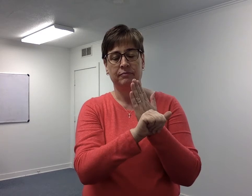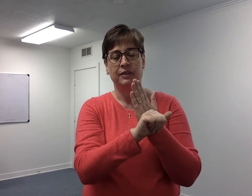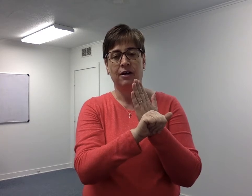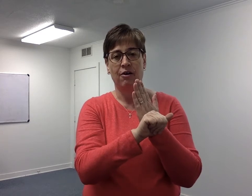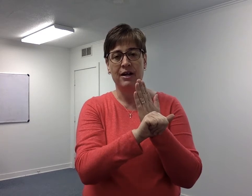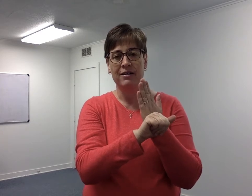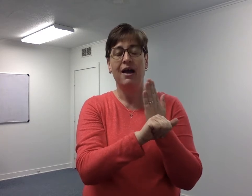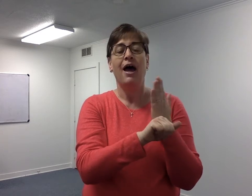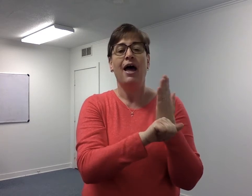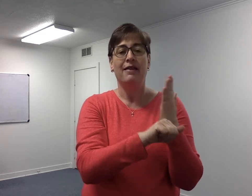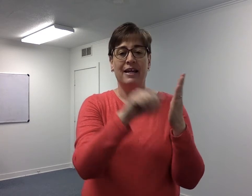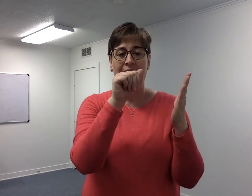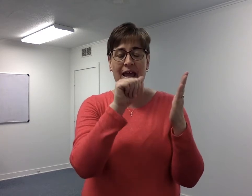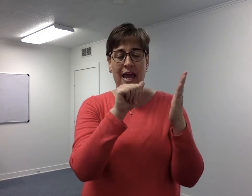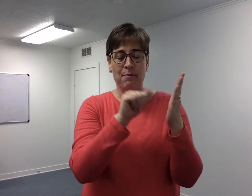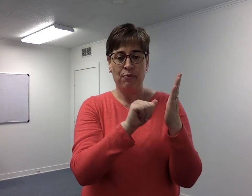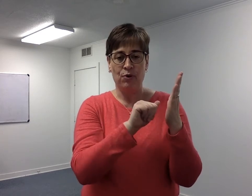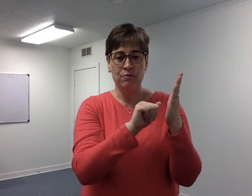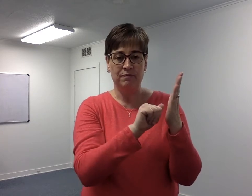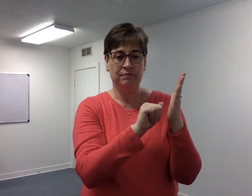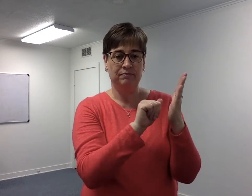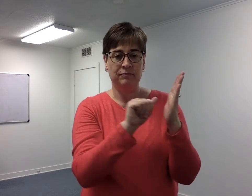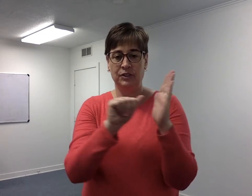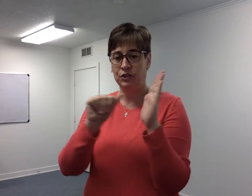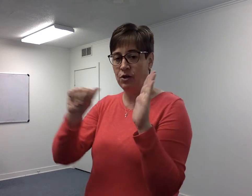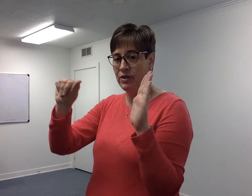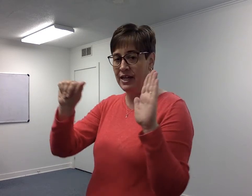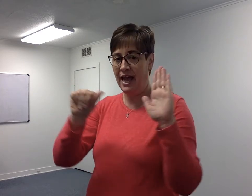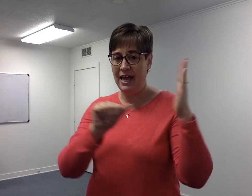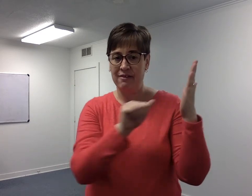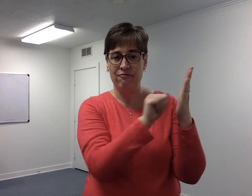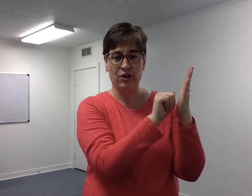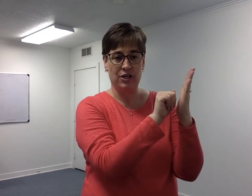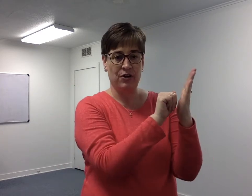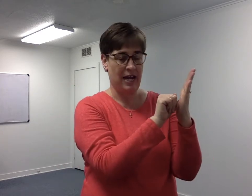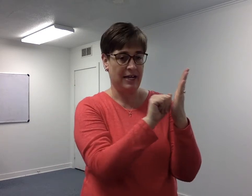All right, and then April, you start with an A in front of your hand.